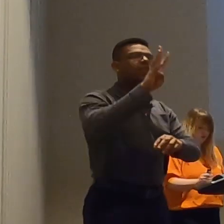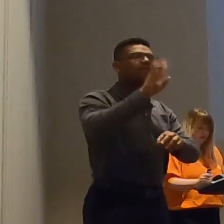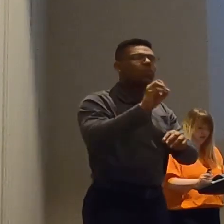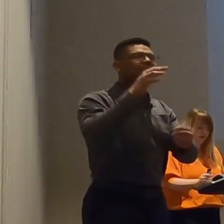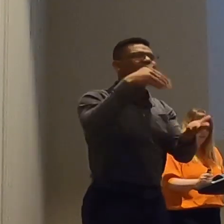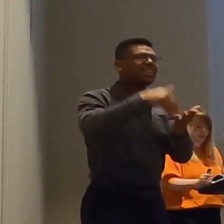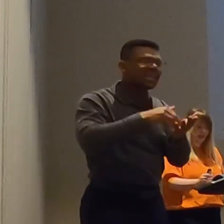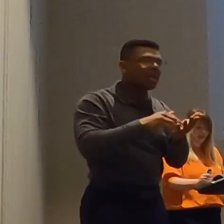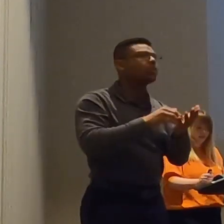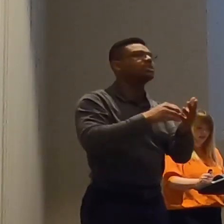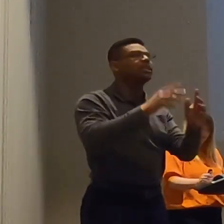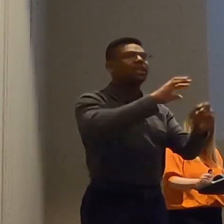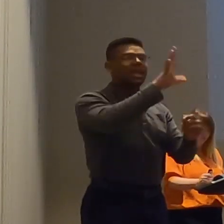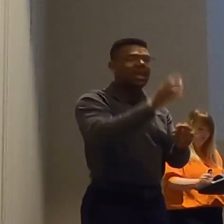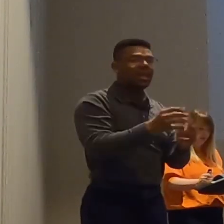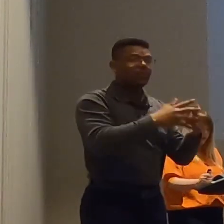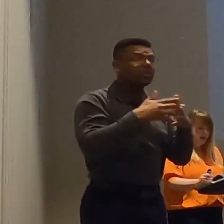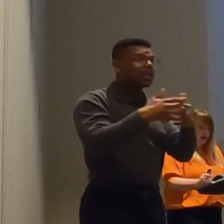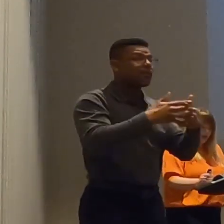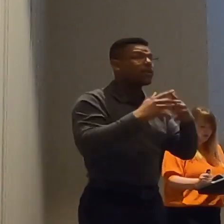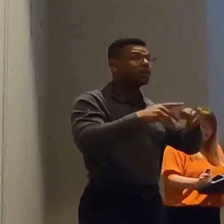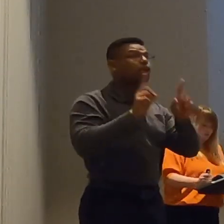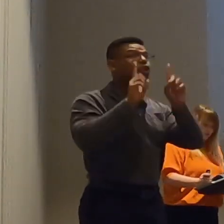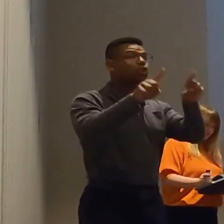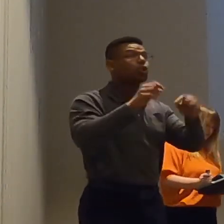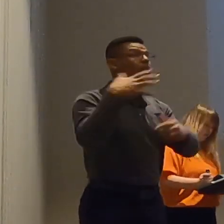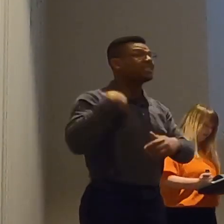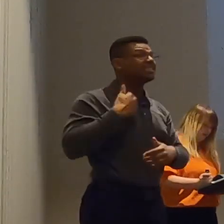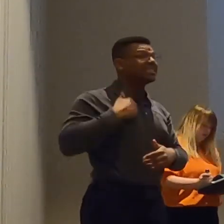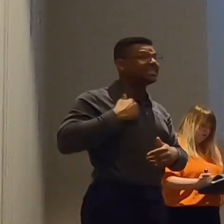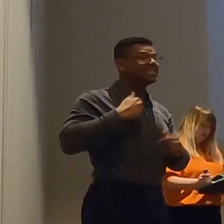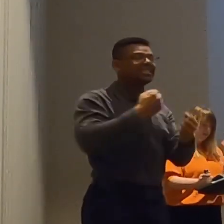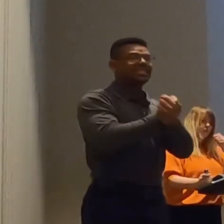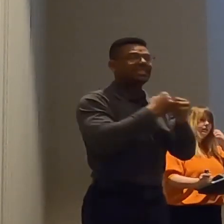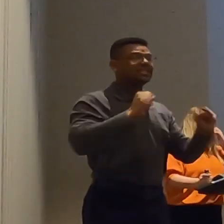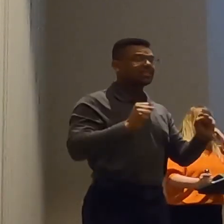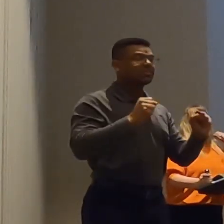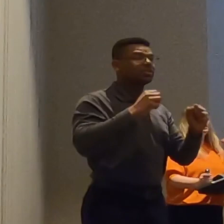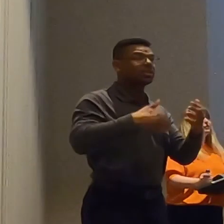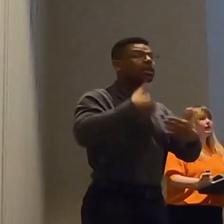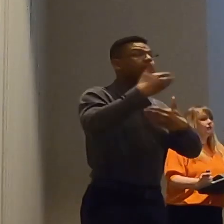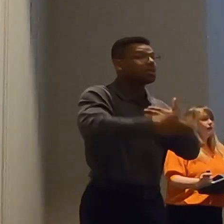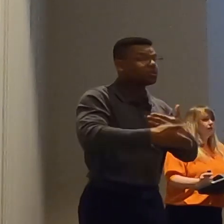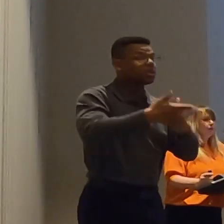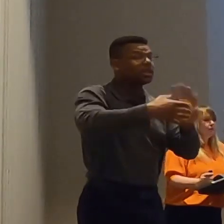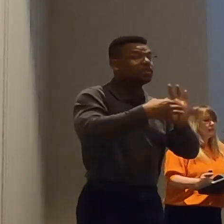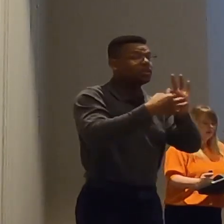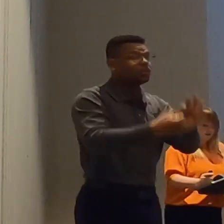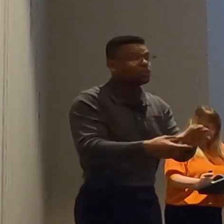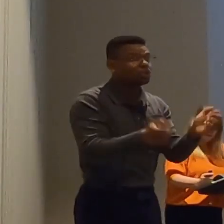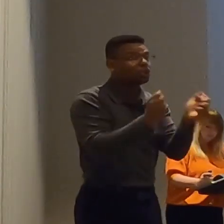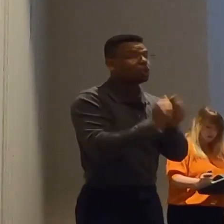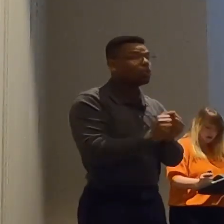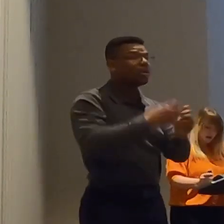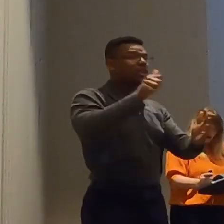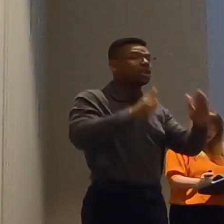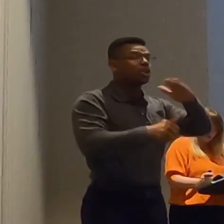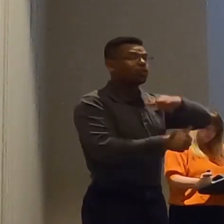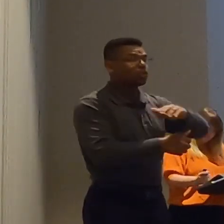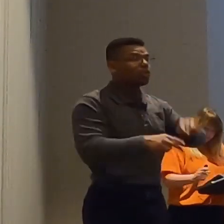through Detroit into Canada safely. After moving to Detroit, Lambert became associated with the Underground Railroad